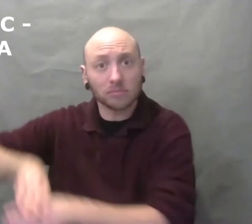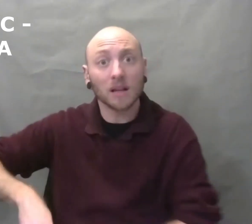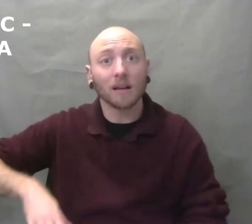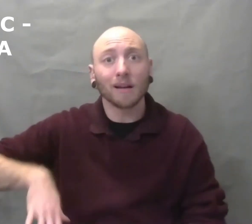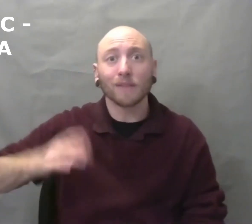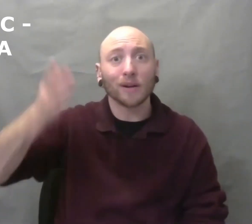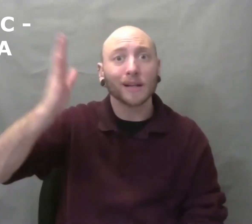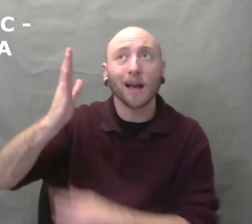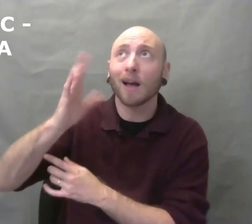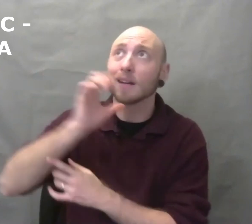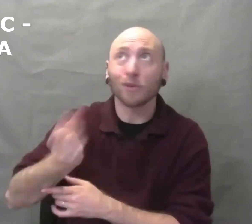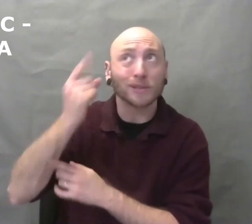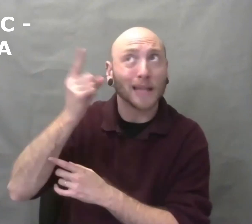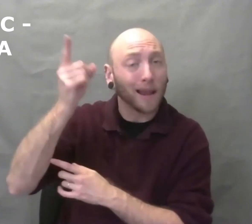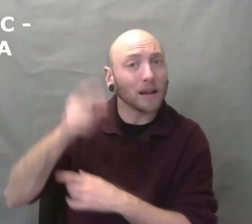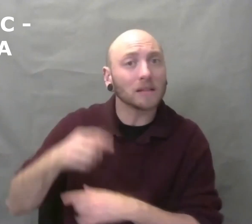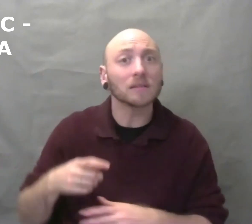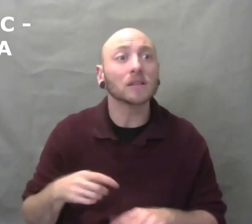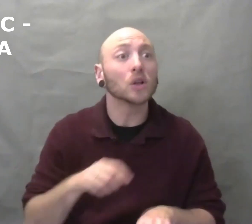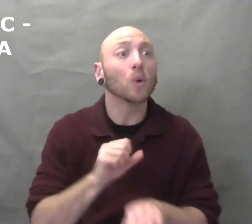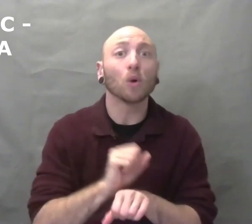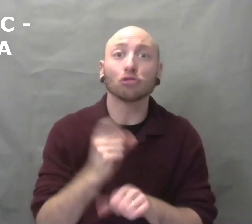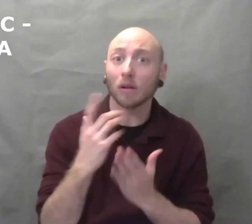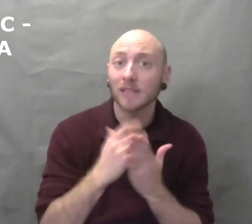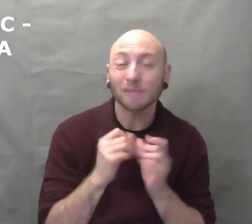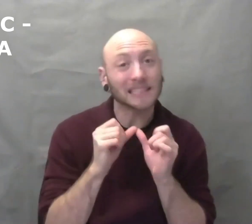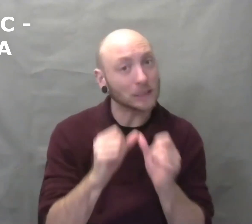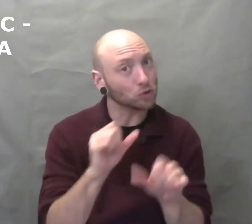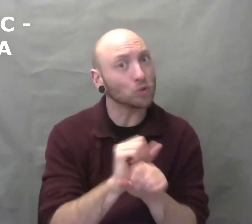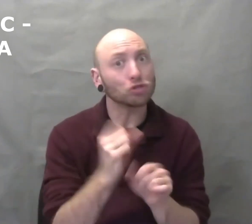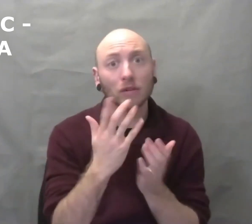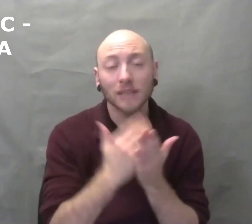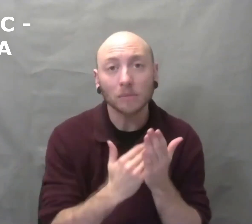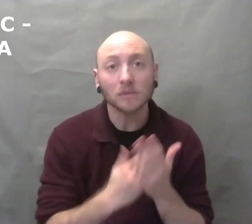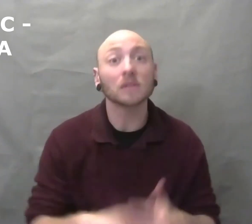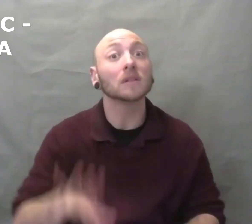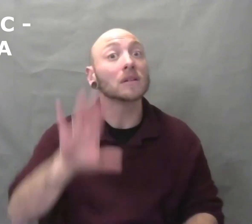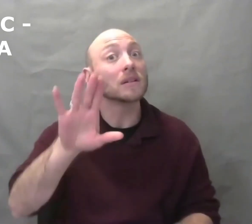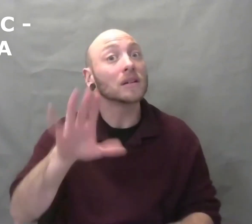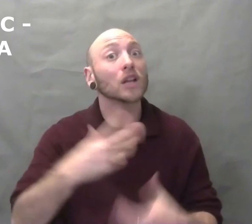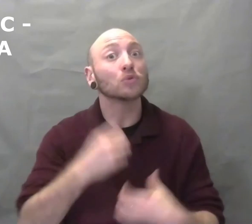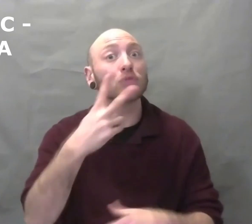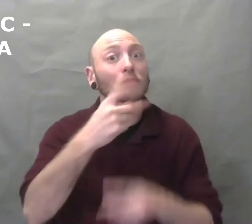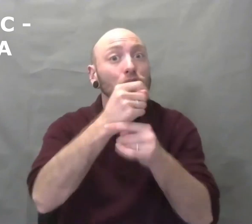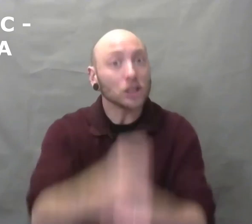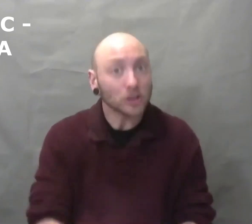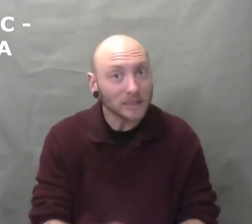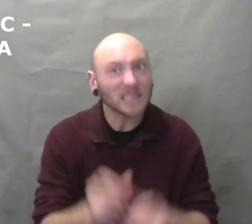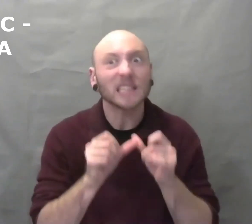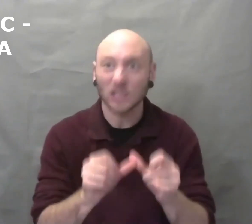Misunderstanding, work 12 steps, and continue to work 12 steps. Put 12 traditions in my life, and continue to put 12 traditions in my life. And